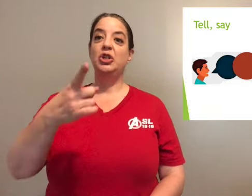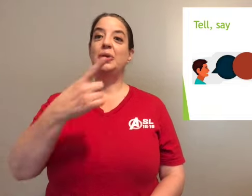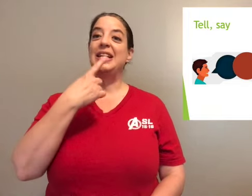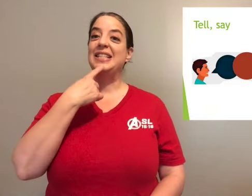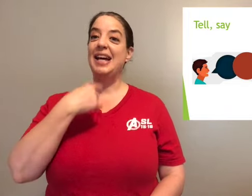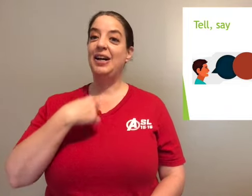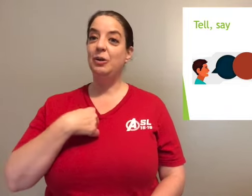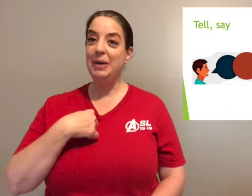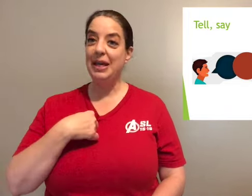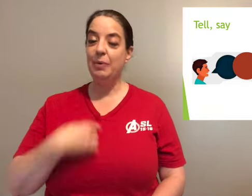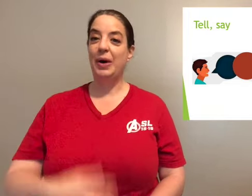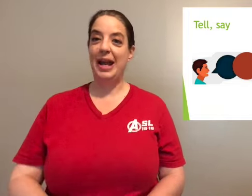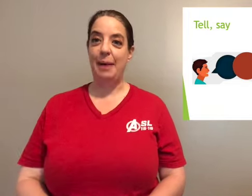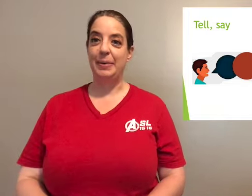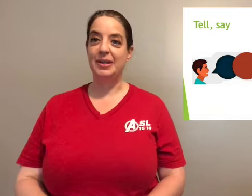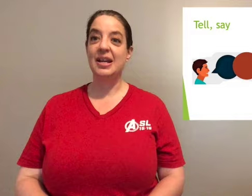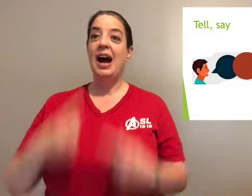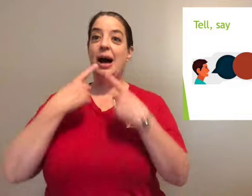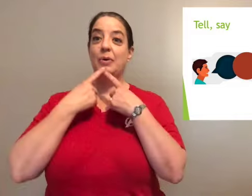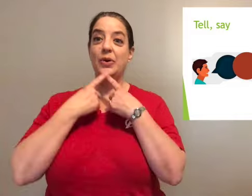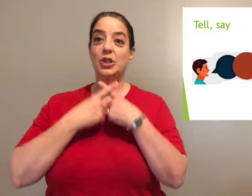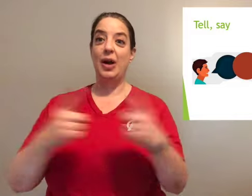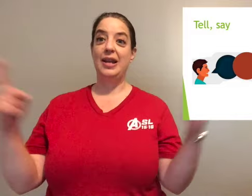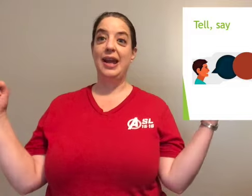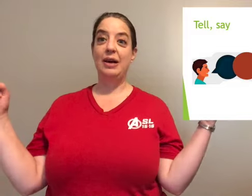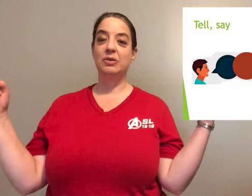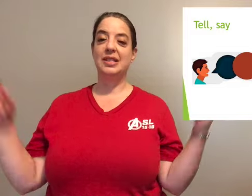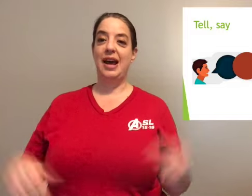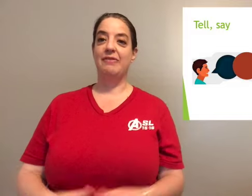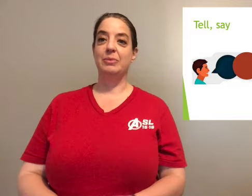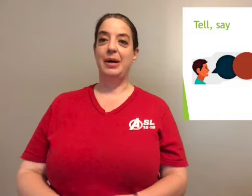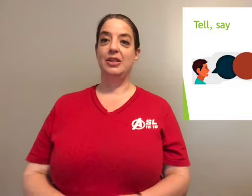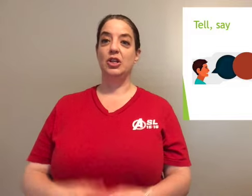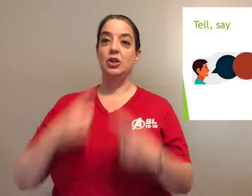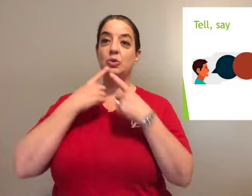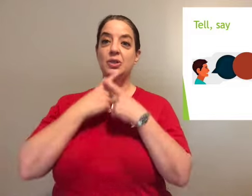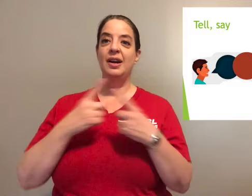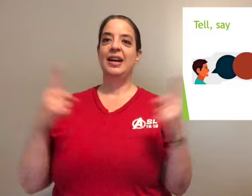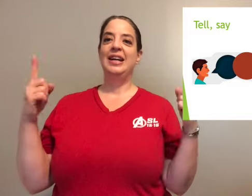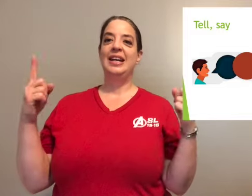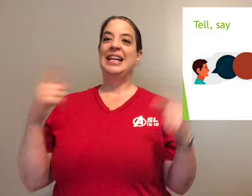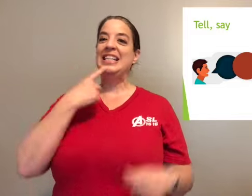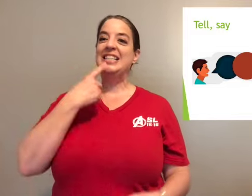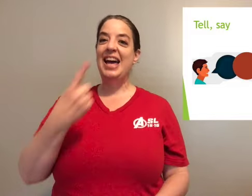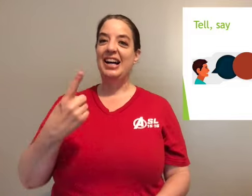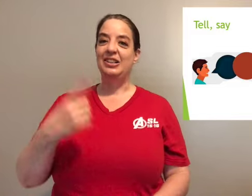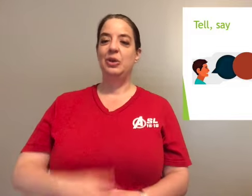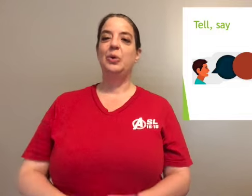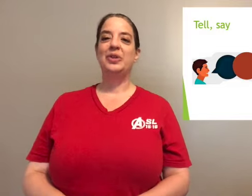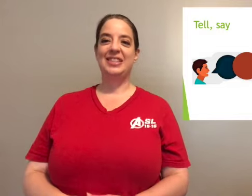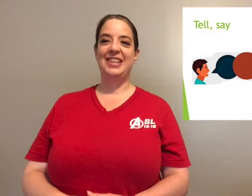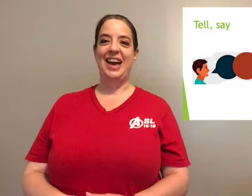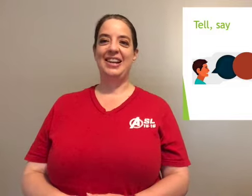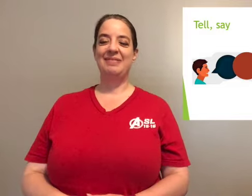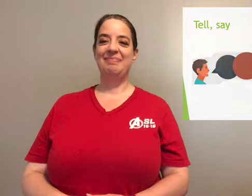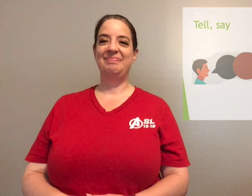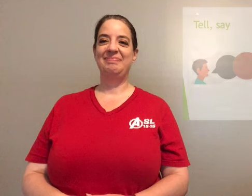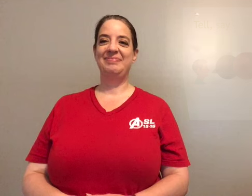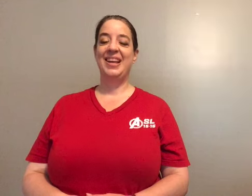can tell me what happened. I'm going to announce to everybody the news. Tell or say.